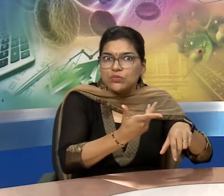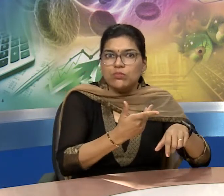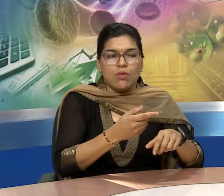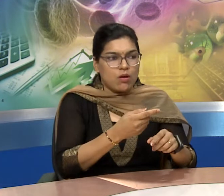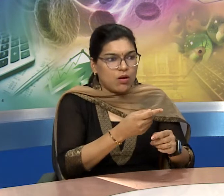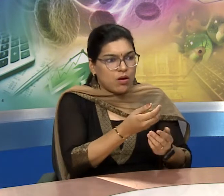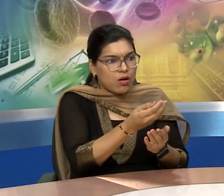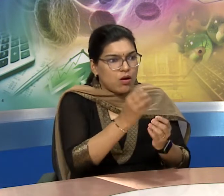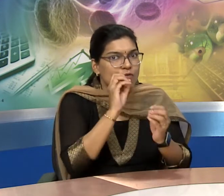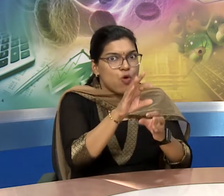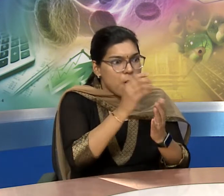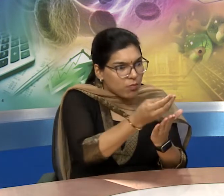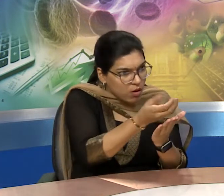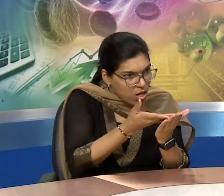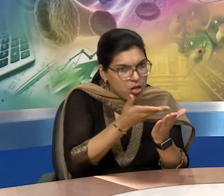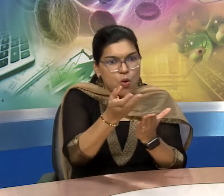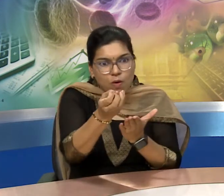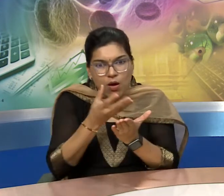socio-economic needs of the society.